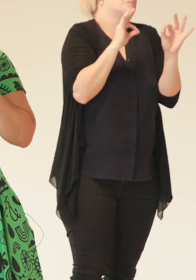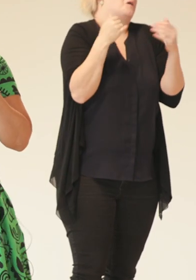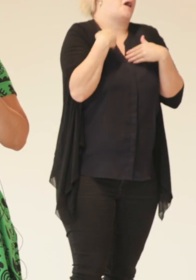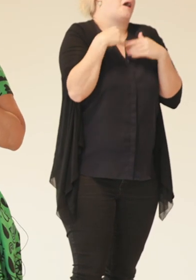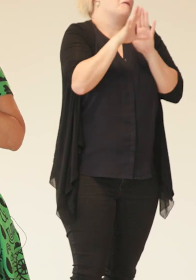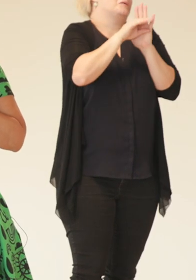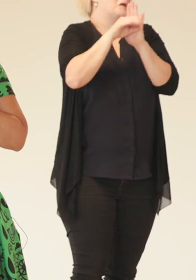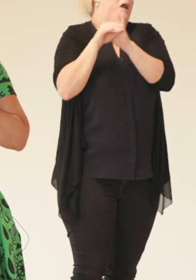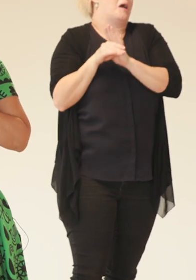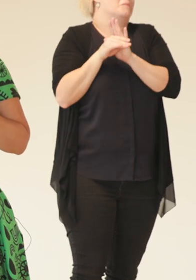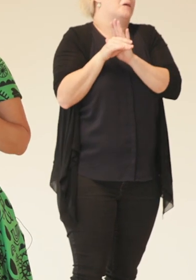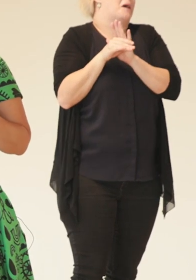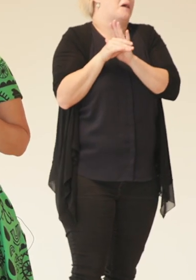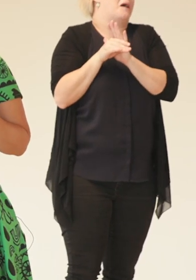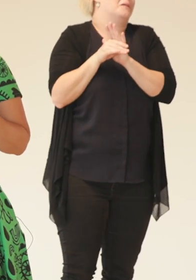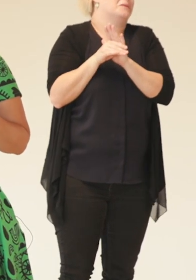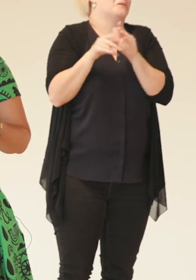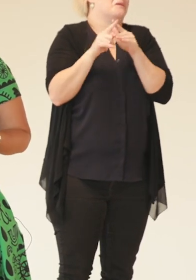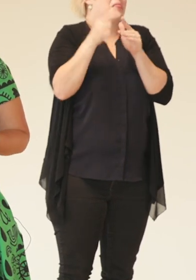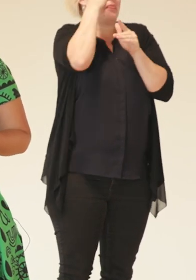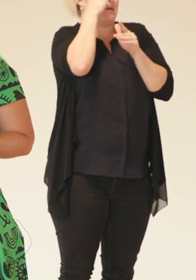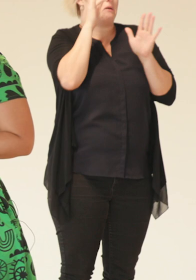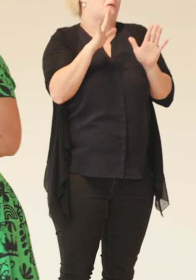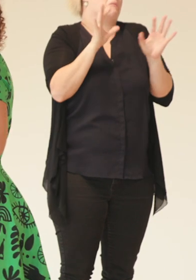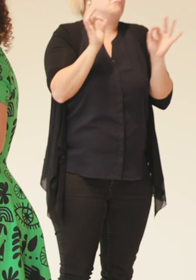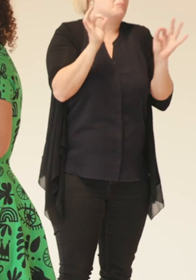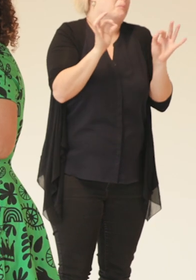And then things happen, and then I'm traveling and all that stuff. So